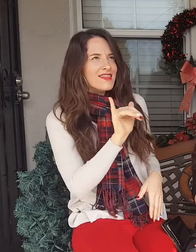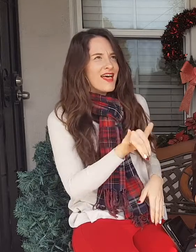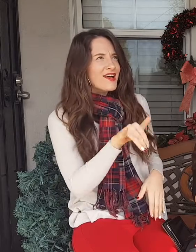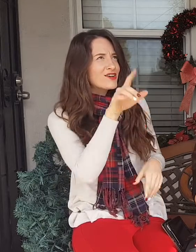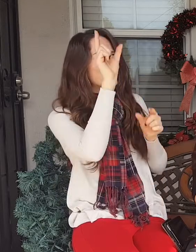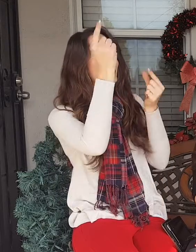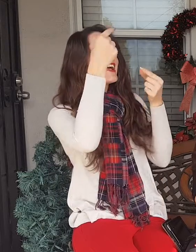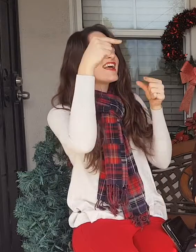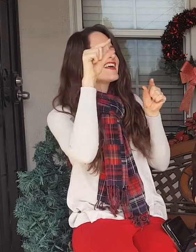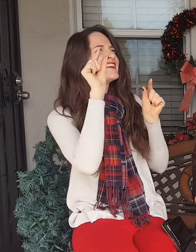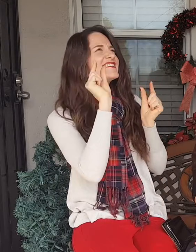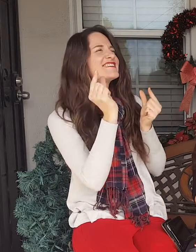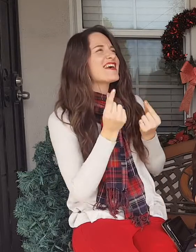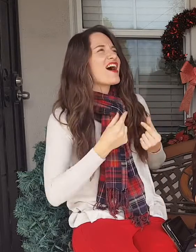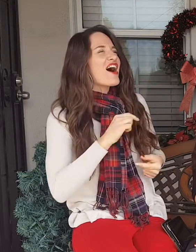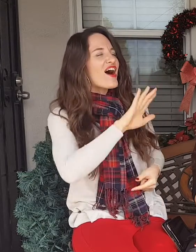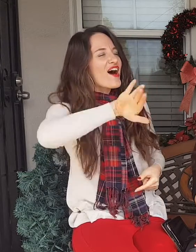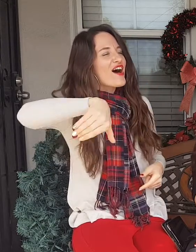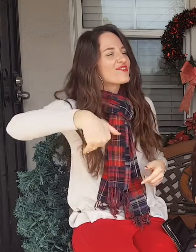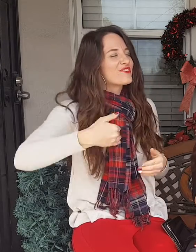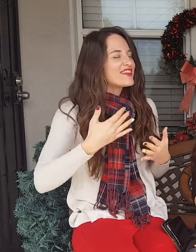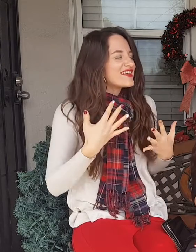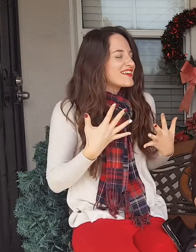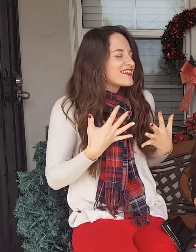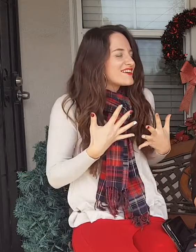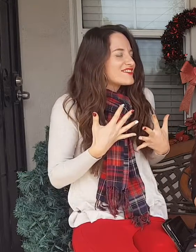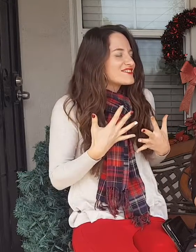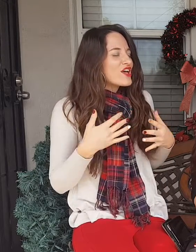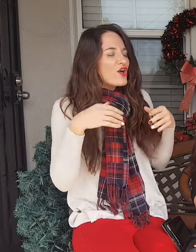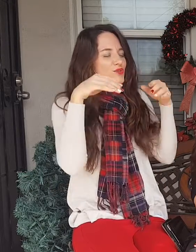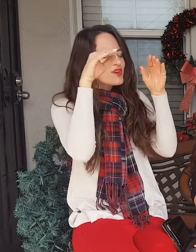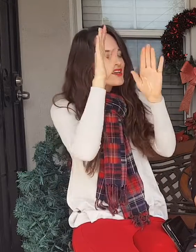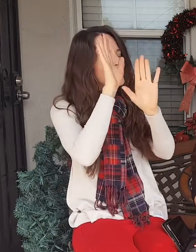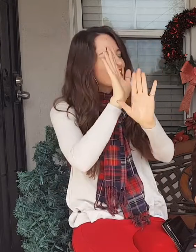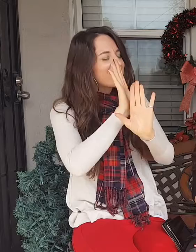and grace all fears